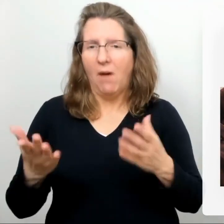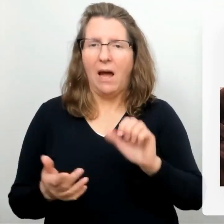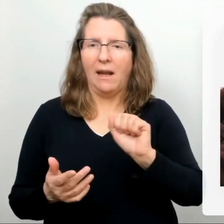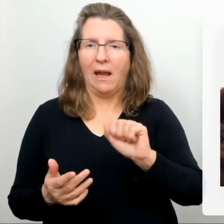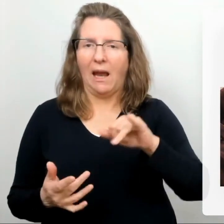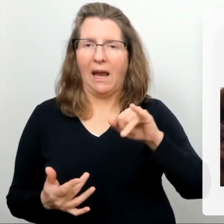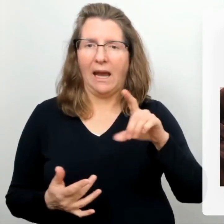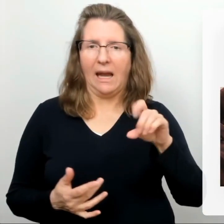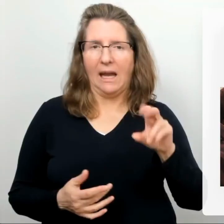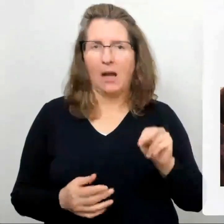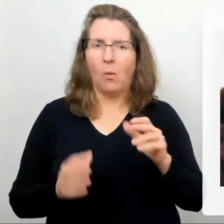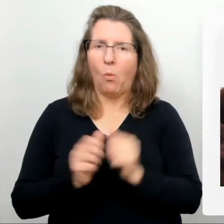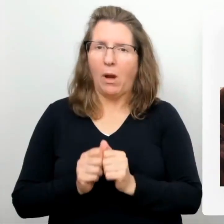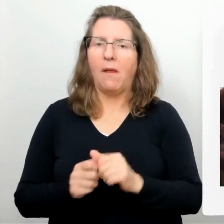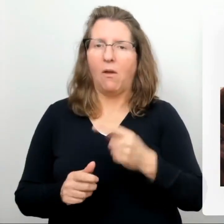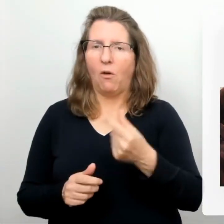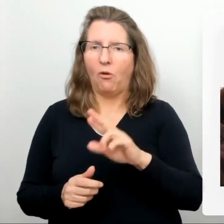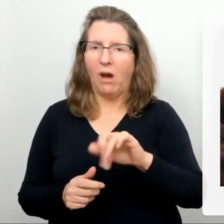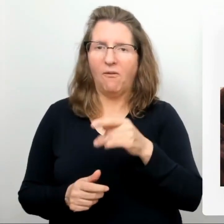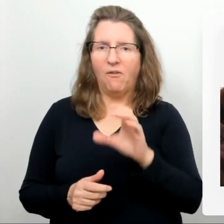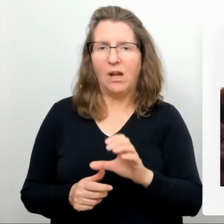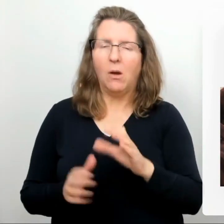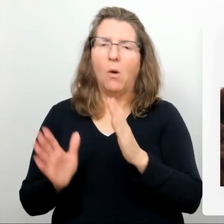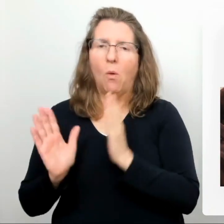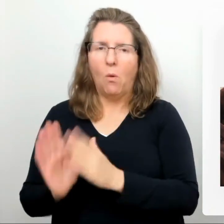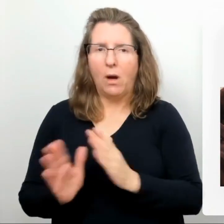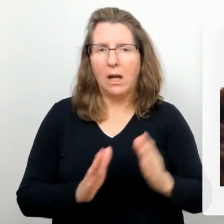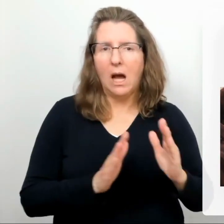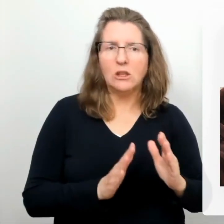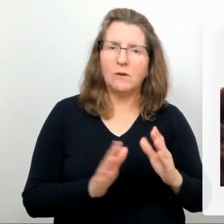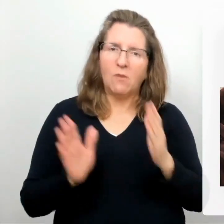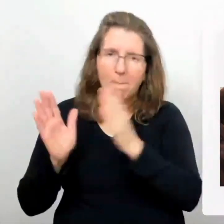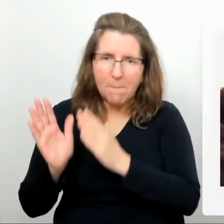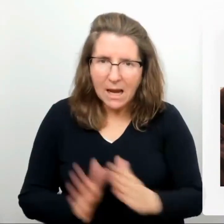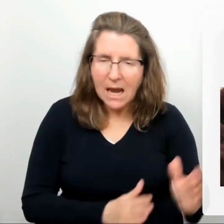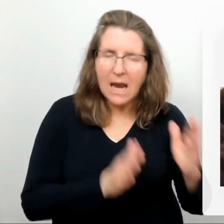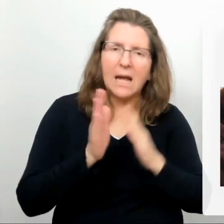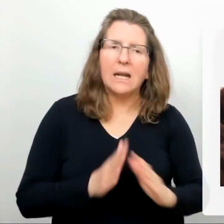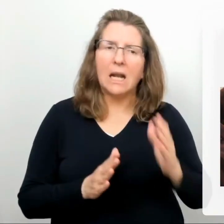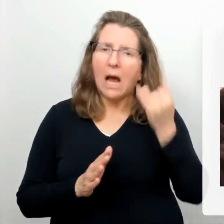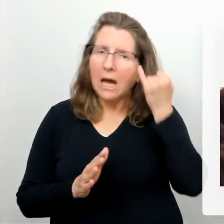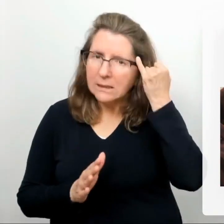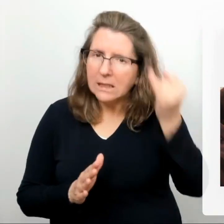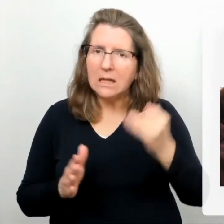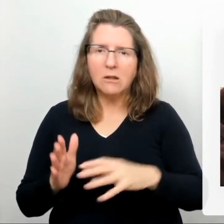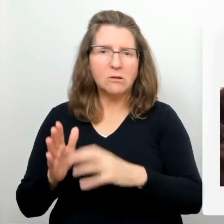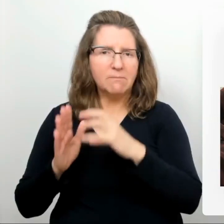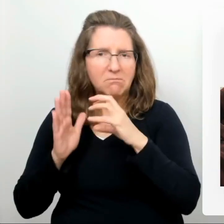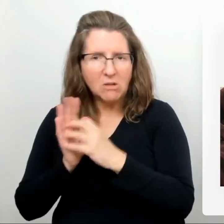For Aiden, support such as a graphic organizer for planning and organizing may help him to figure